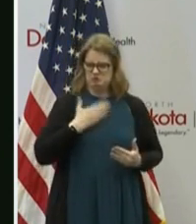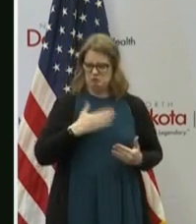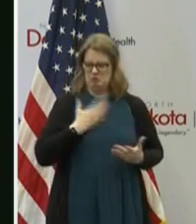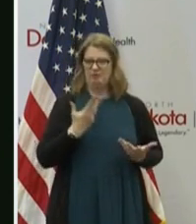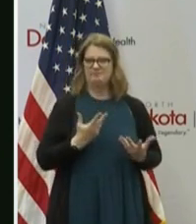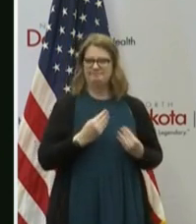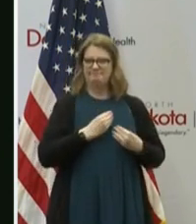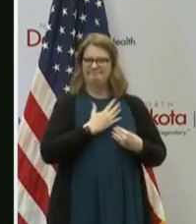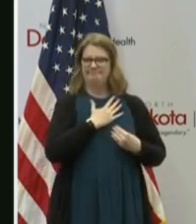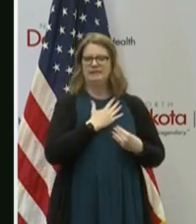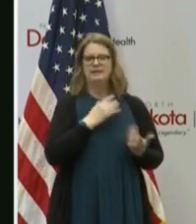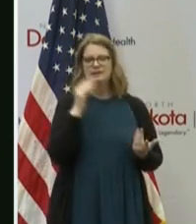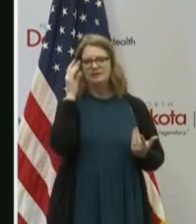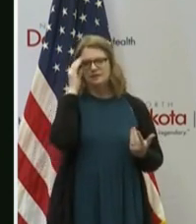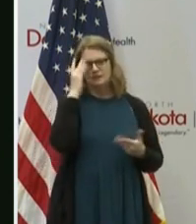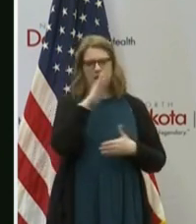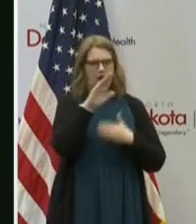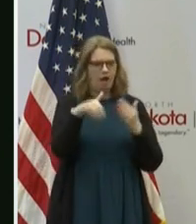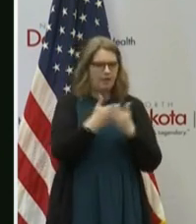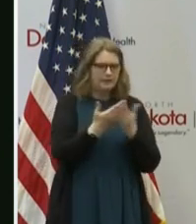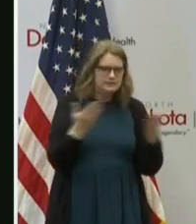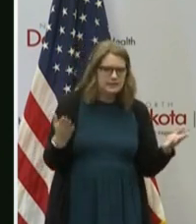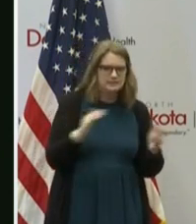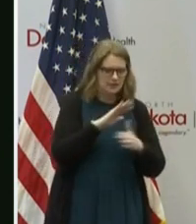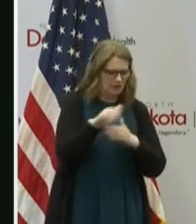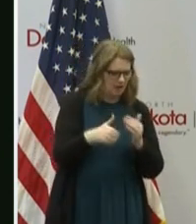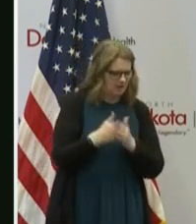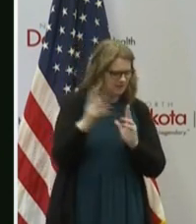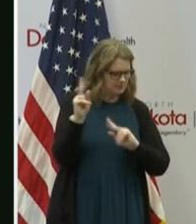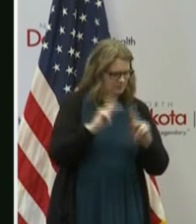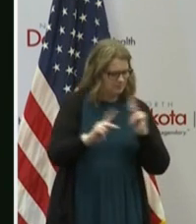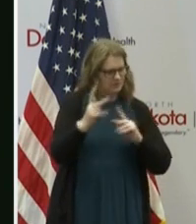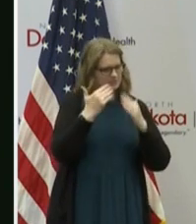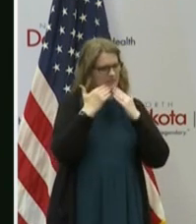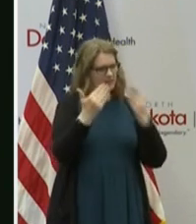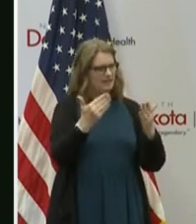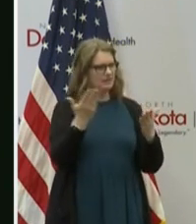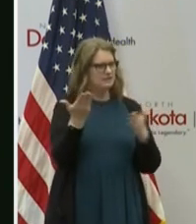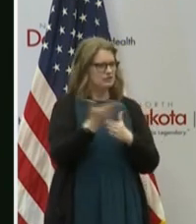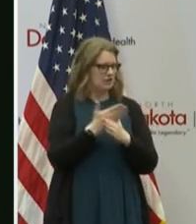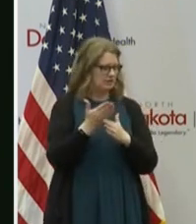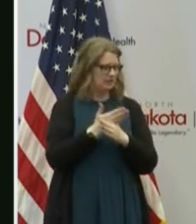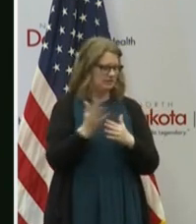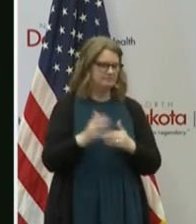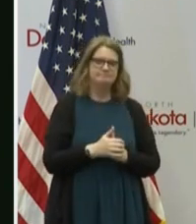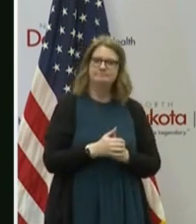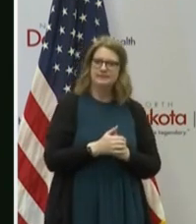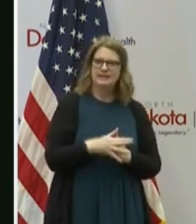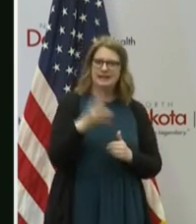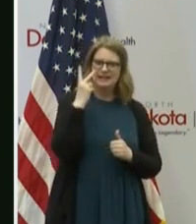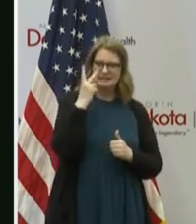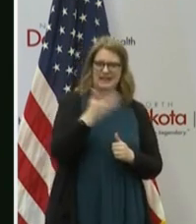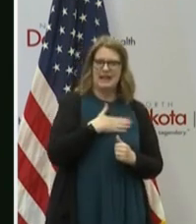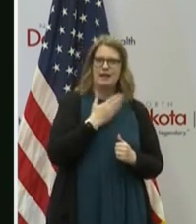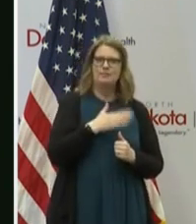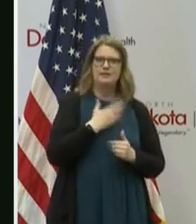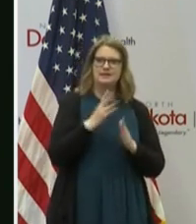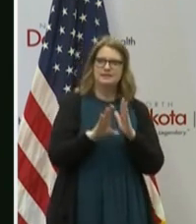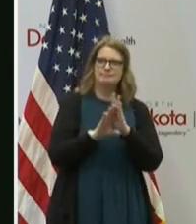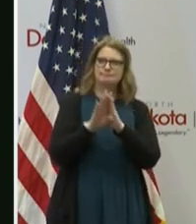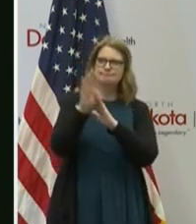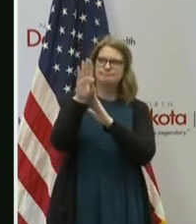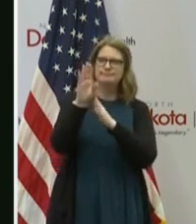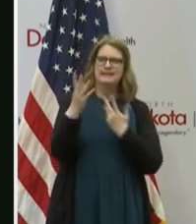those for which all those things and all those people which to be thankful, and share that, and watch their happiness go up, and watch yours too,